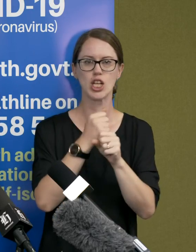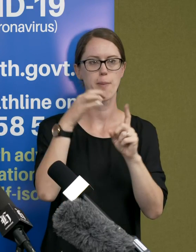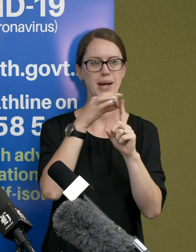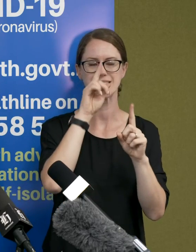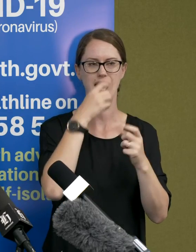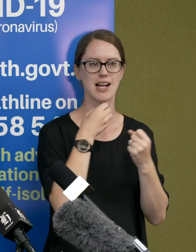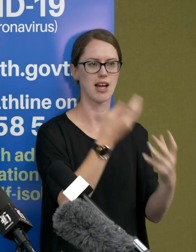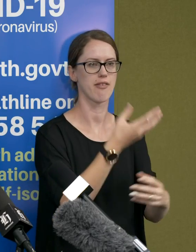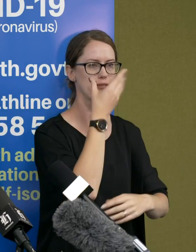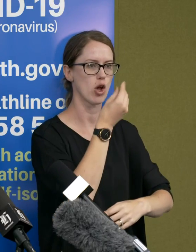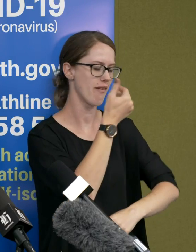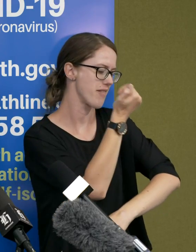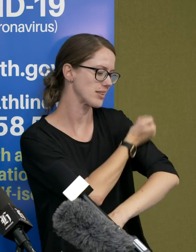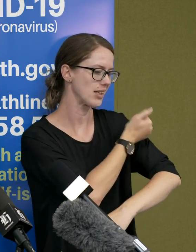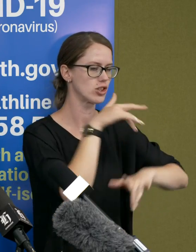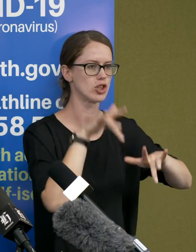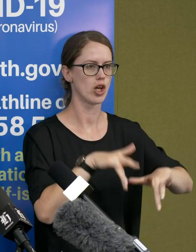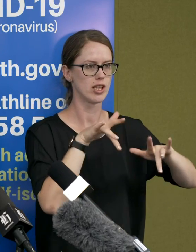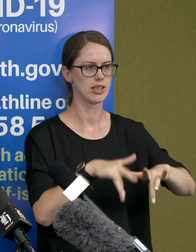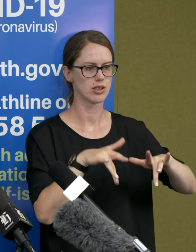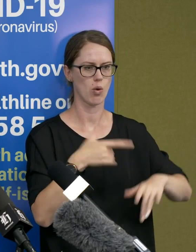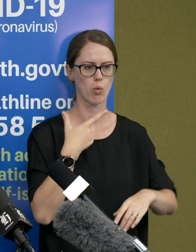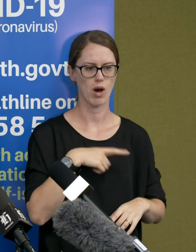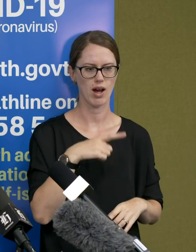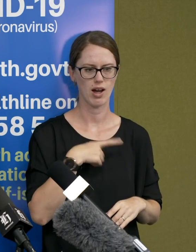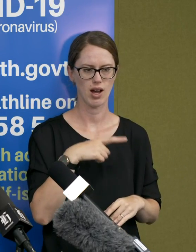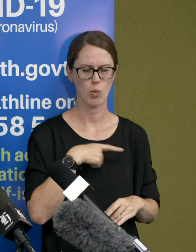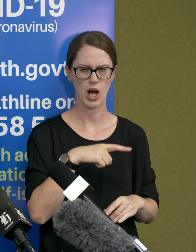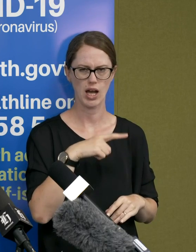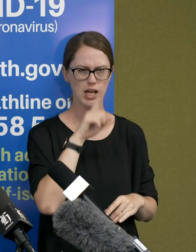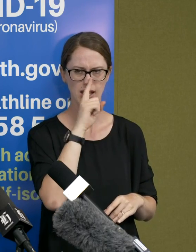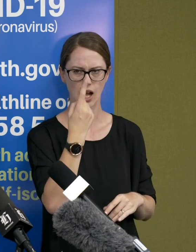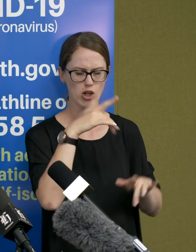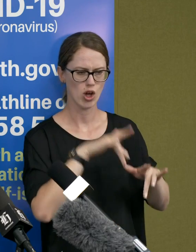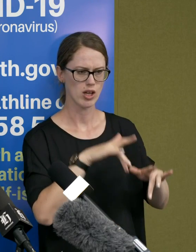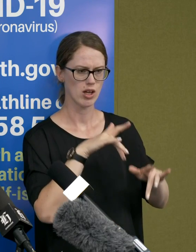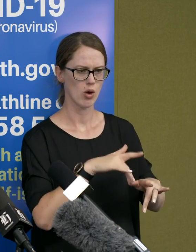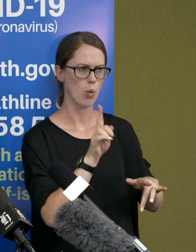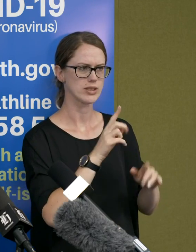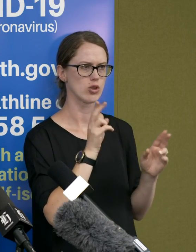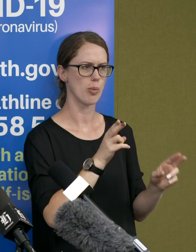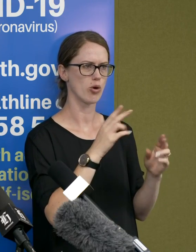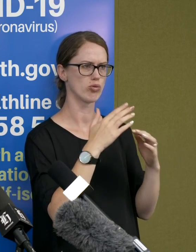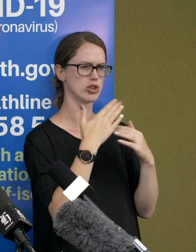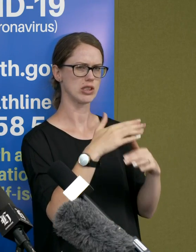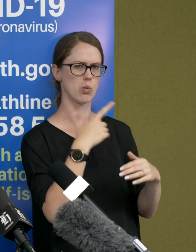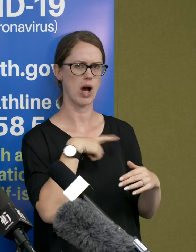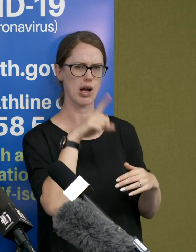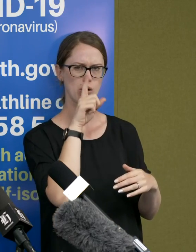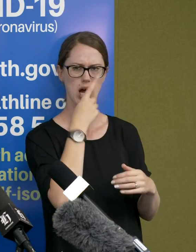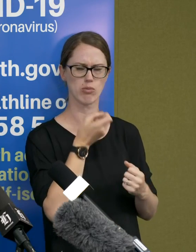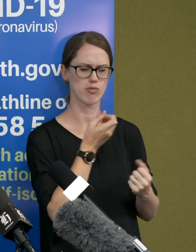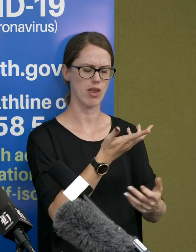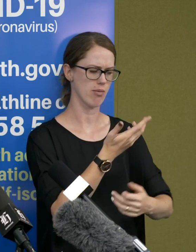to give out flu vaccinations yet, or flu jabs, sorry. Why aren't they able to do that yet? Yes. And what are the normal restrictions on that? Why shouldn't we be